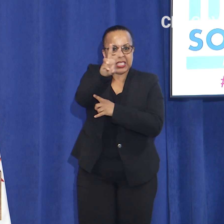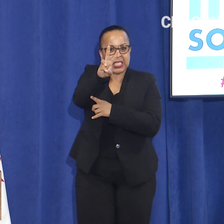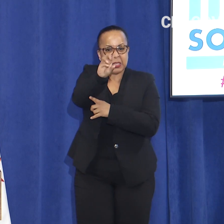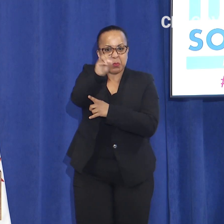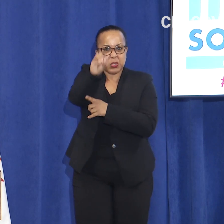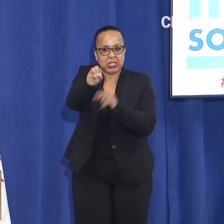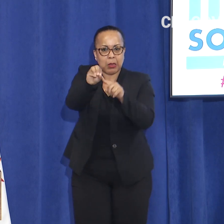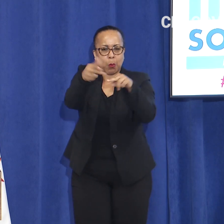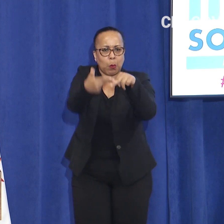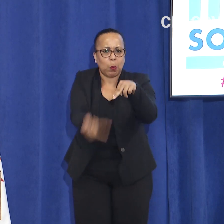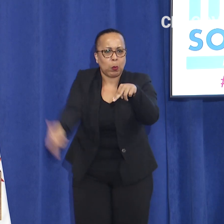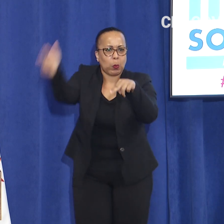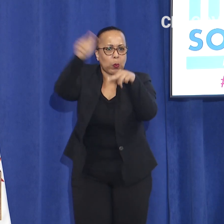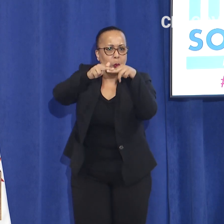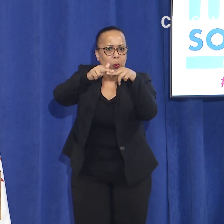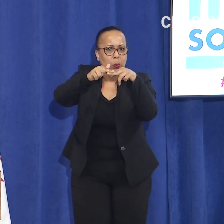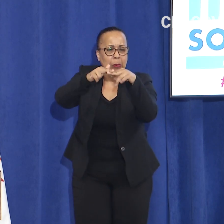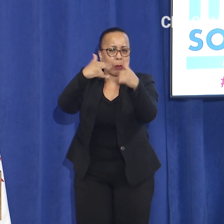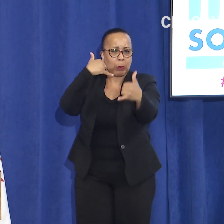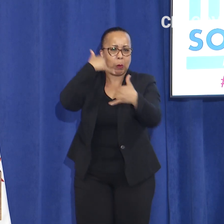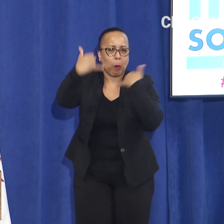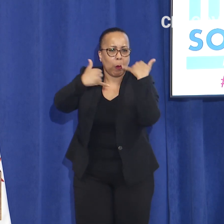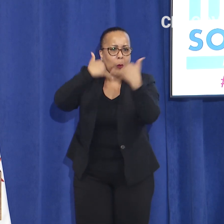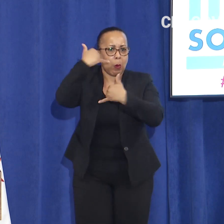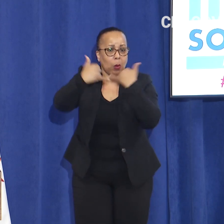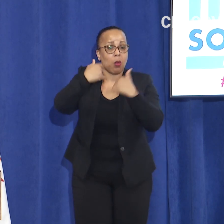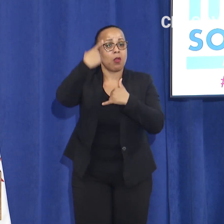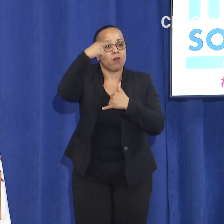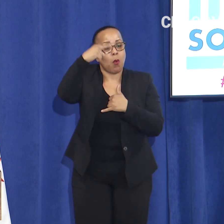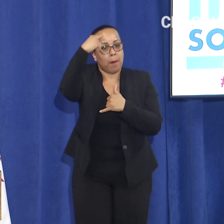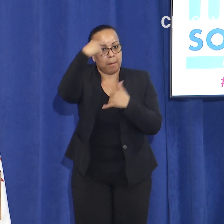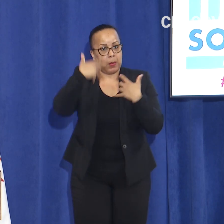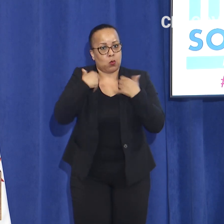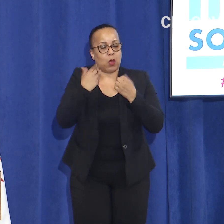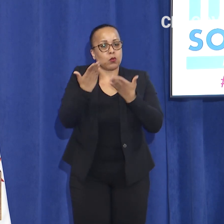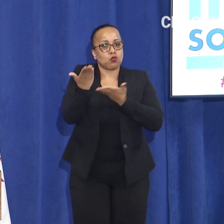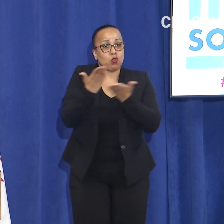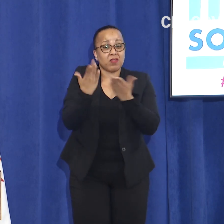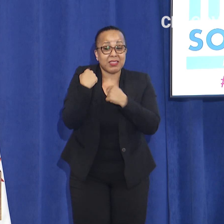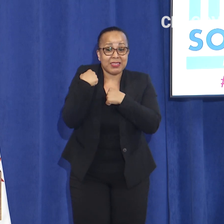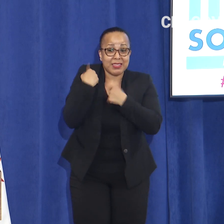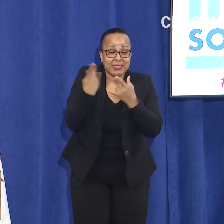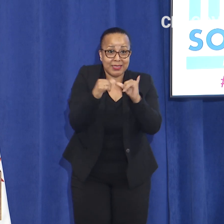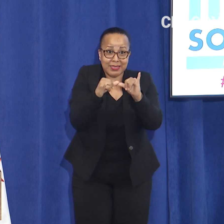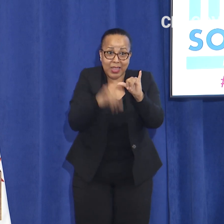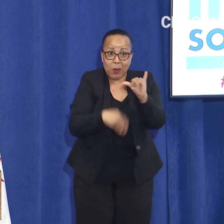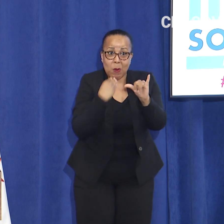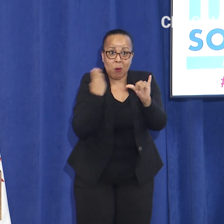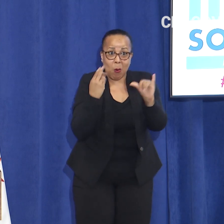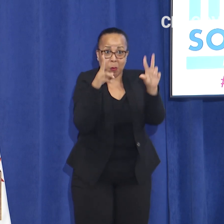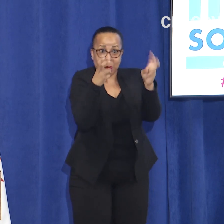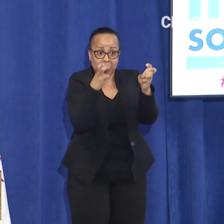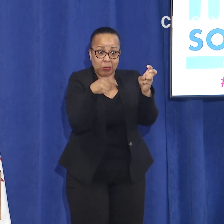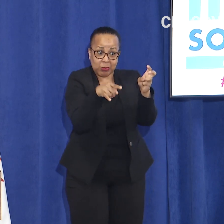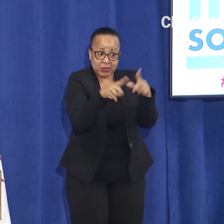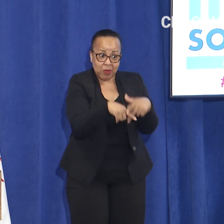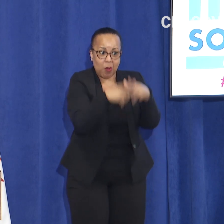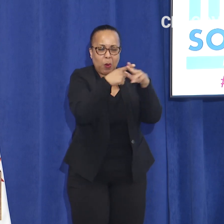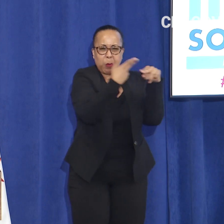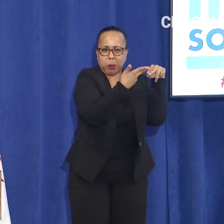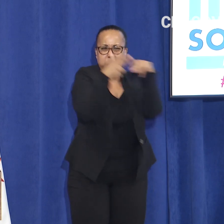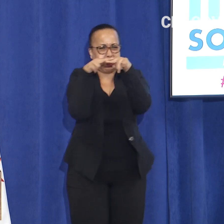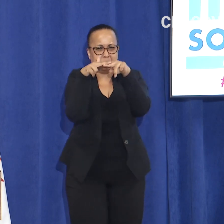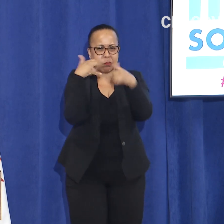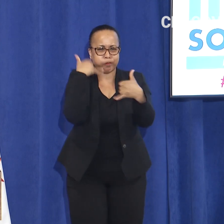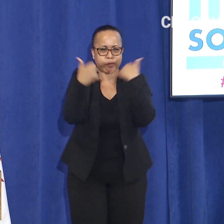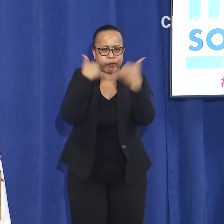266% increase in calls for mental health services since the stay-at-home order went into effect. We